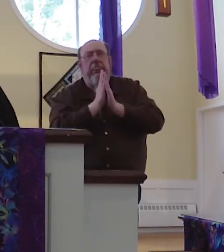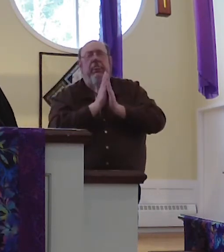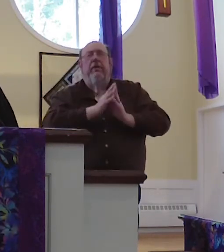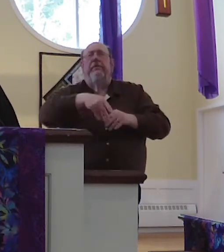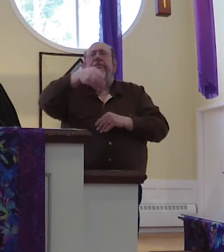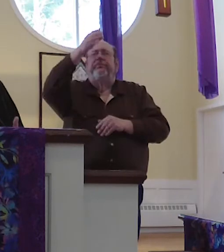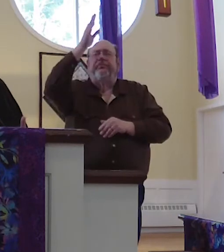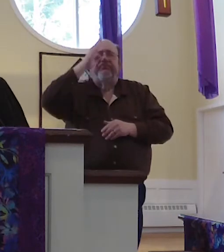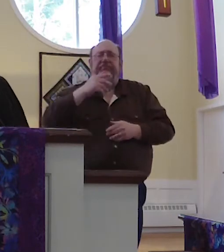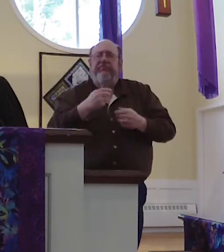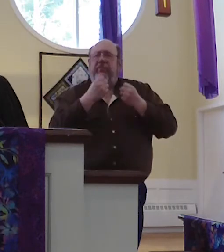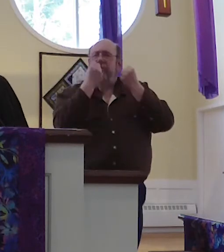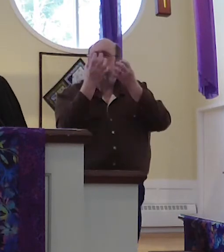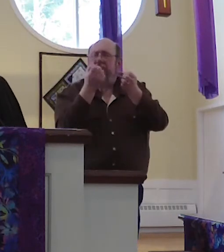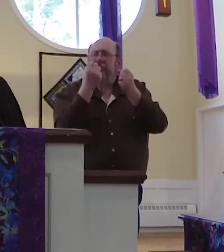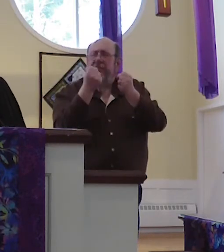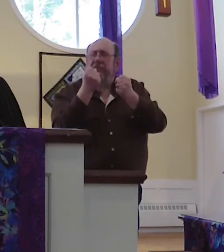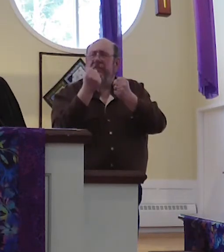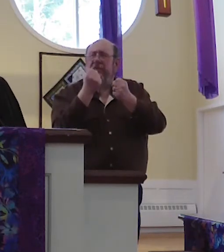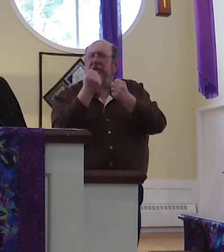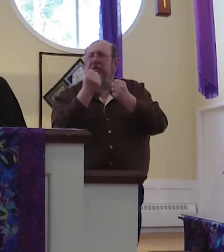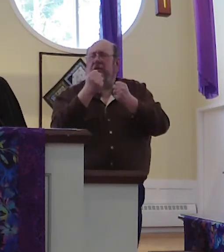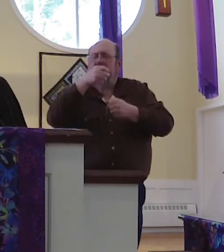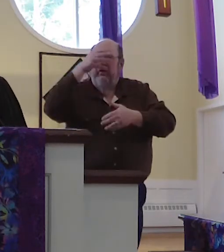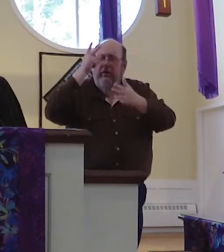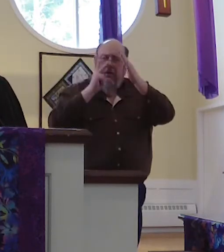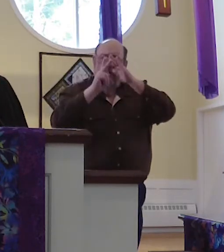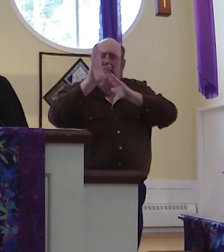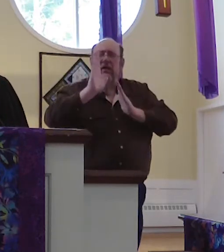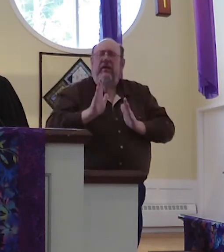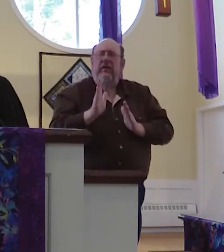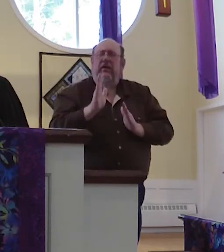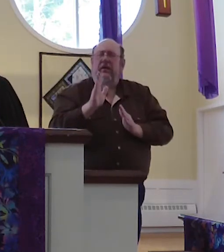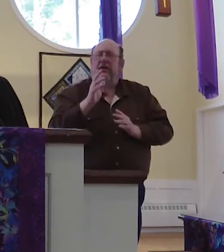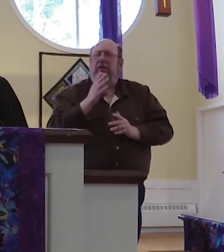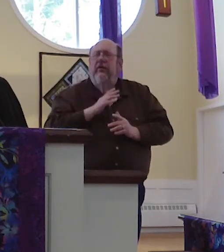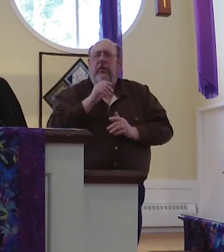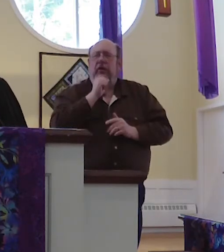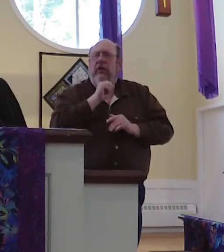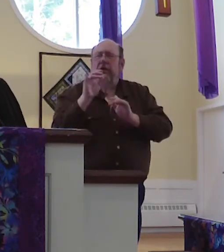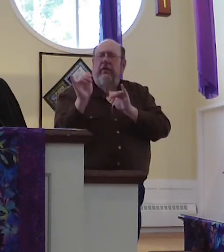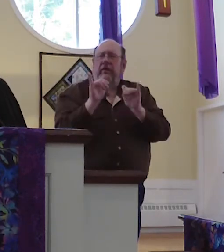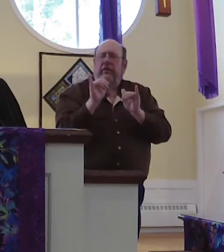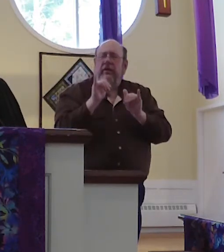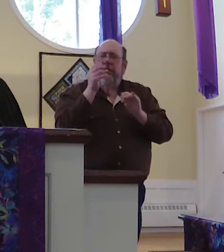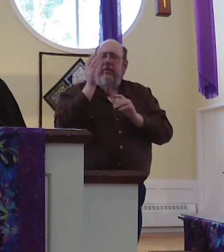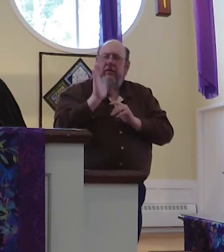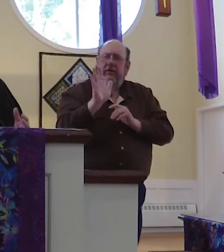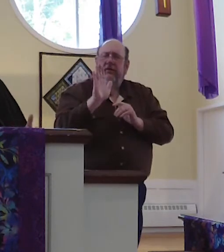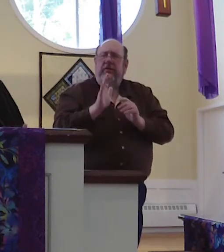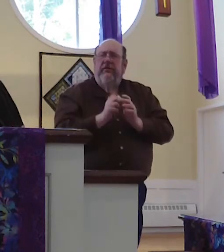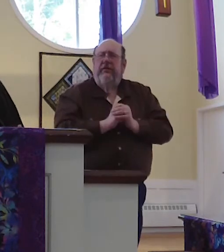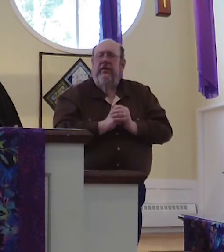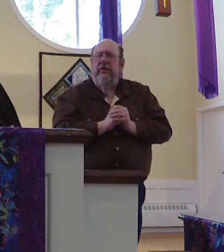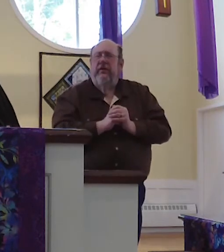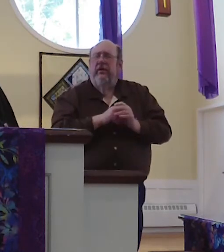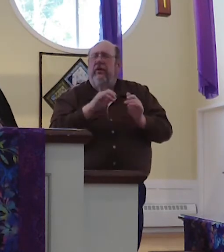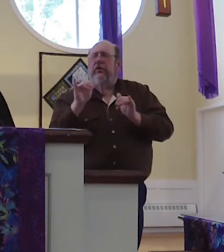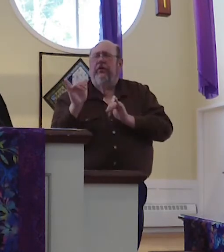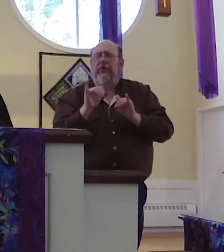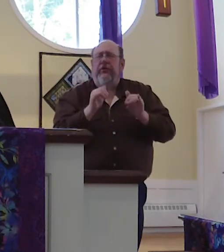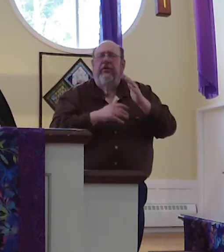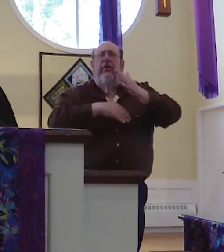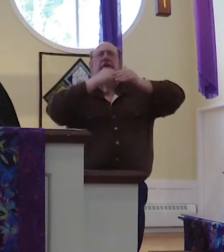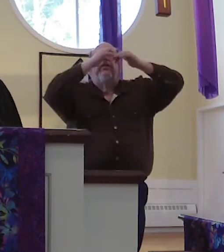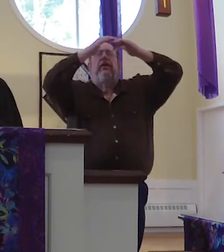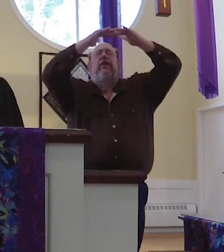through the prophet, "My plans aren't your plans, nor your ways my ways. Just as the heavens are higher than the earth,